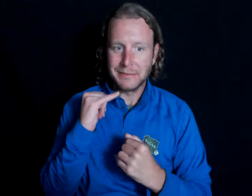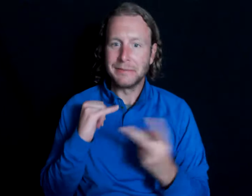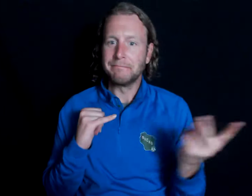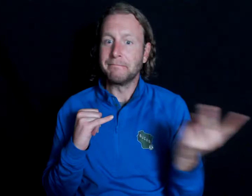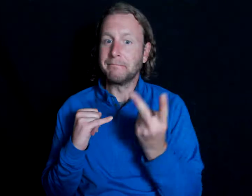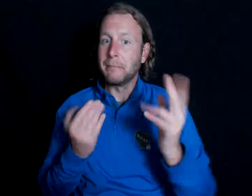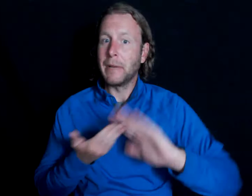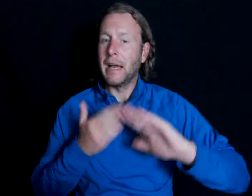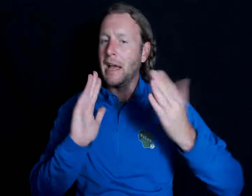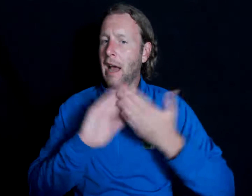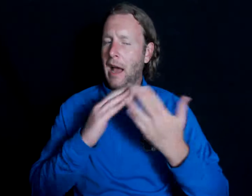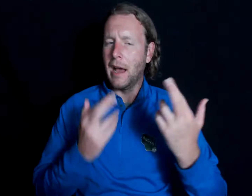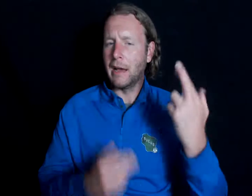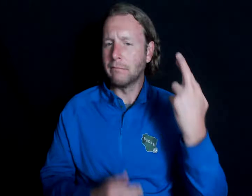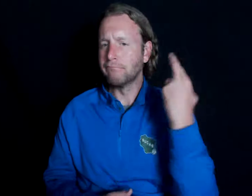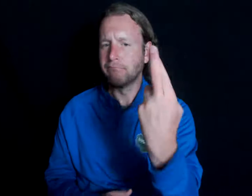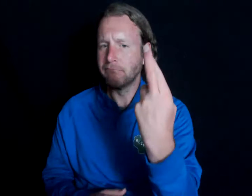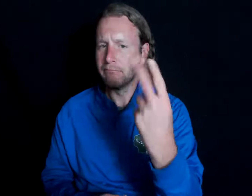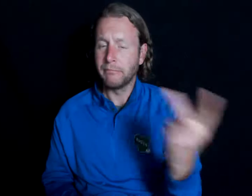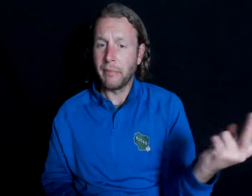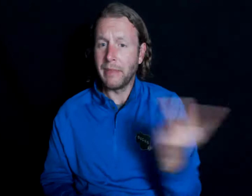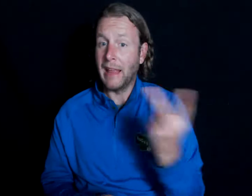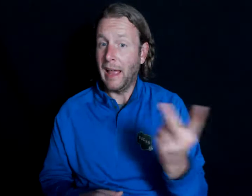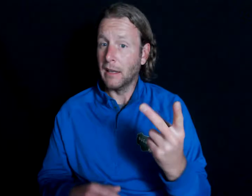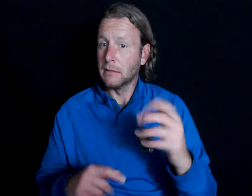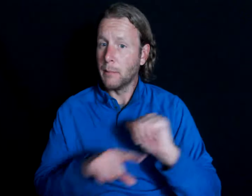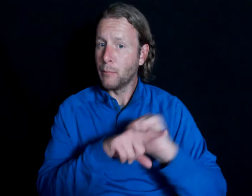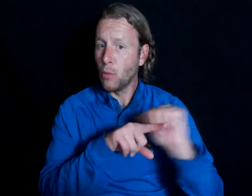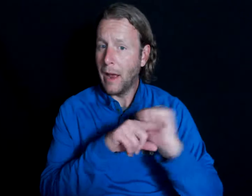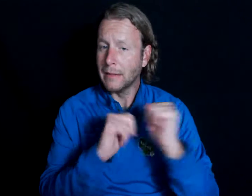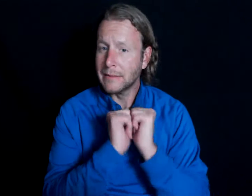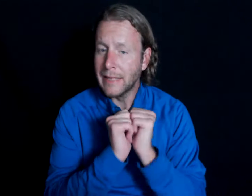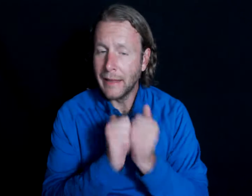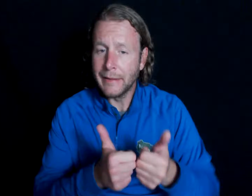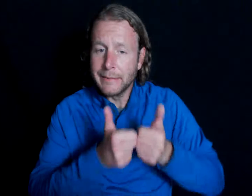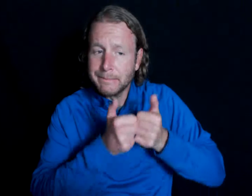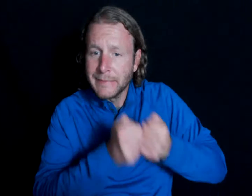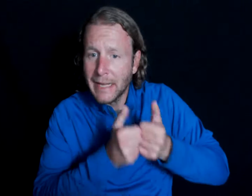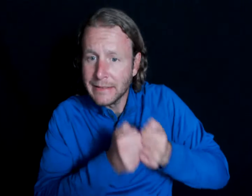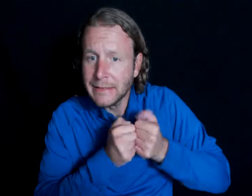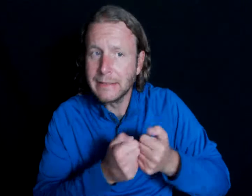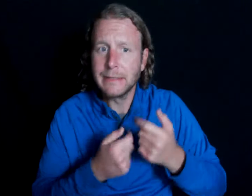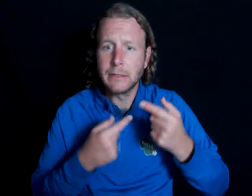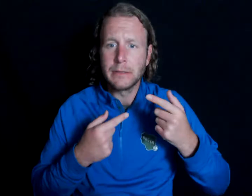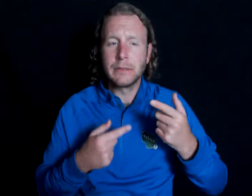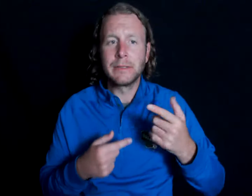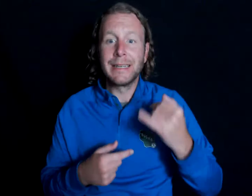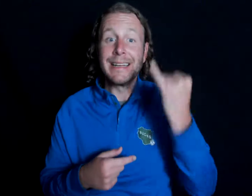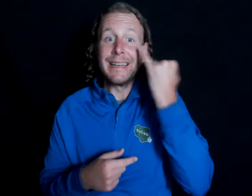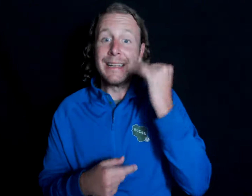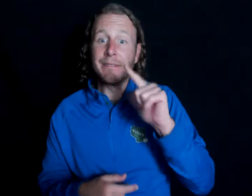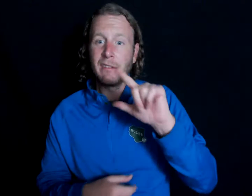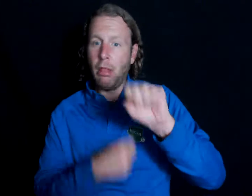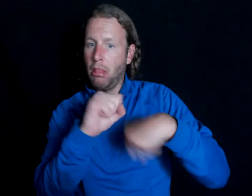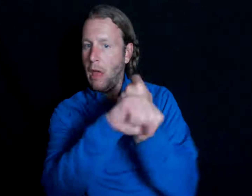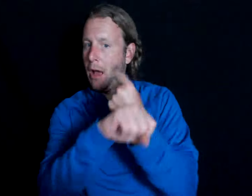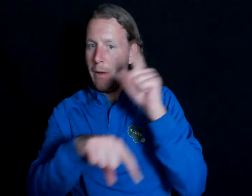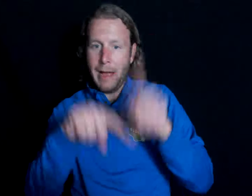this bond, where they go to work out together. They text each other on lockout days saying how bummed they are that both of them aren't there. And they